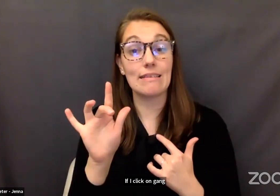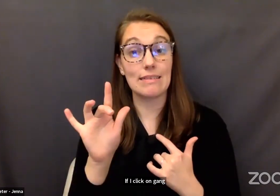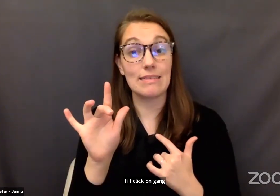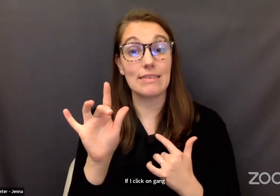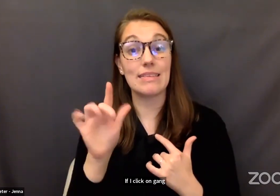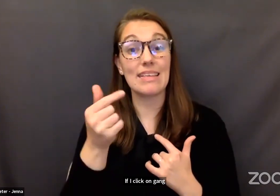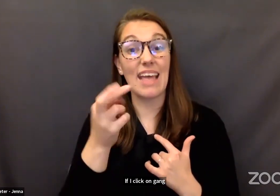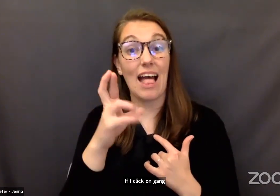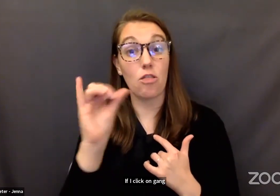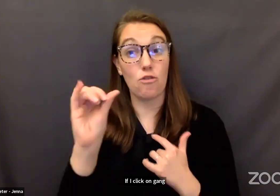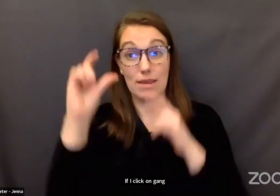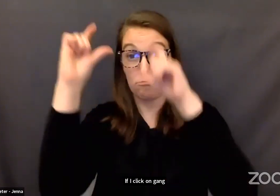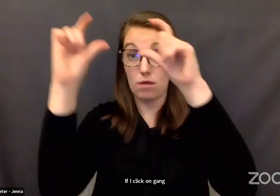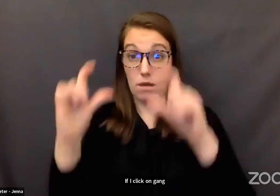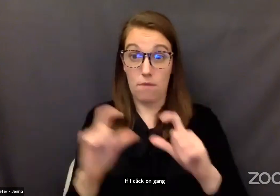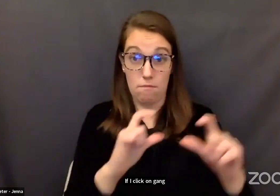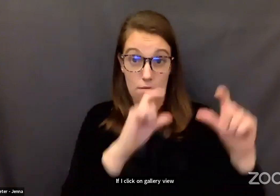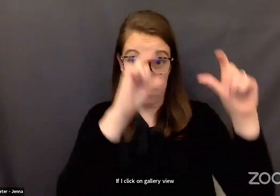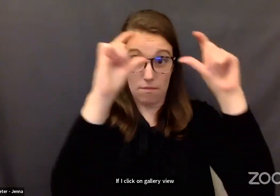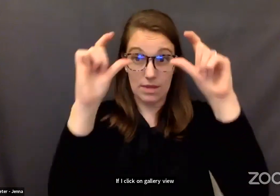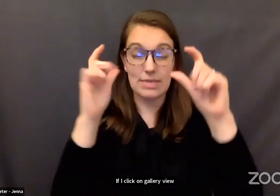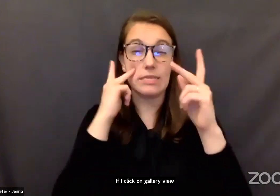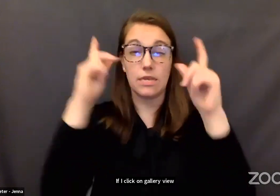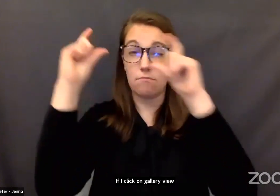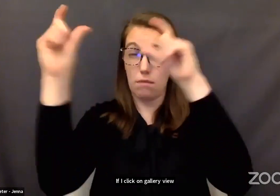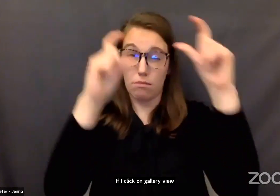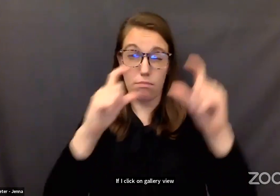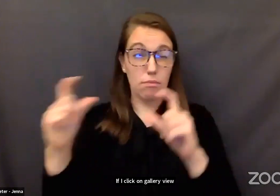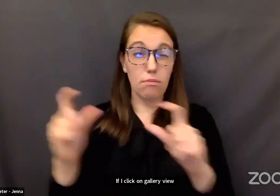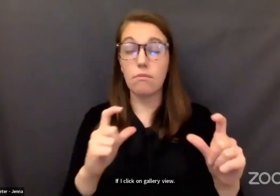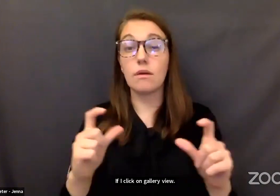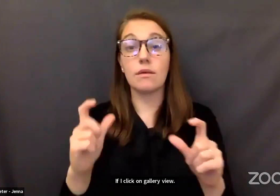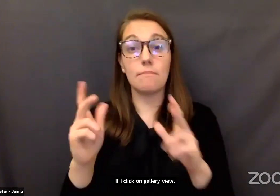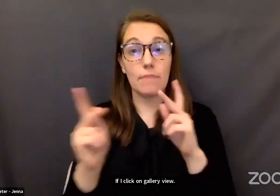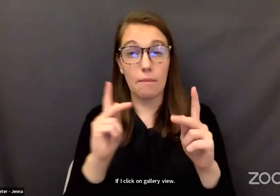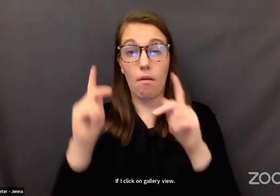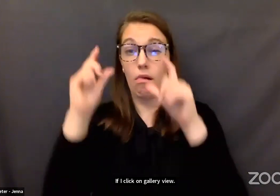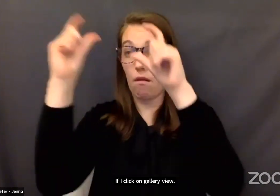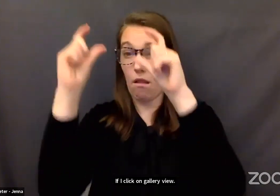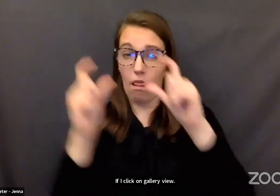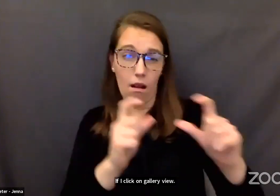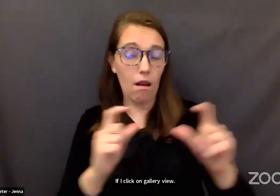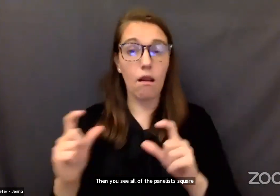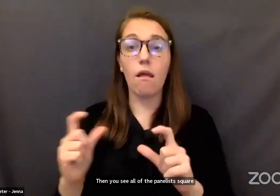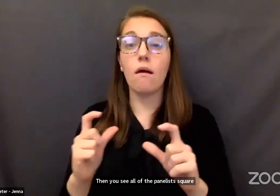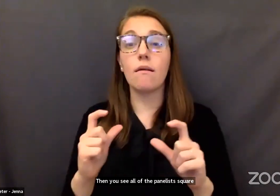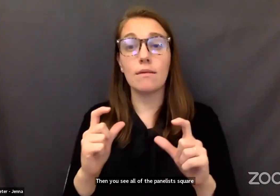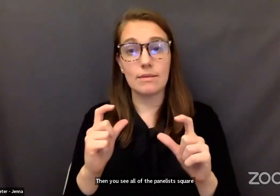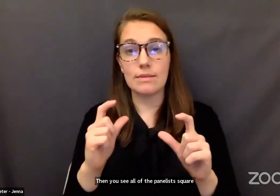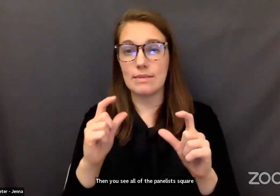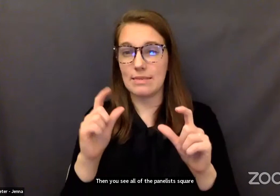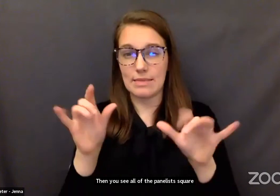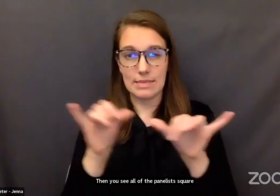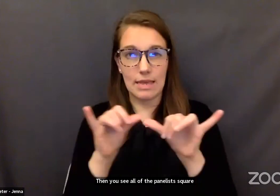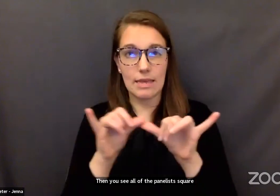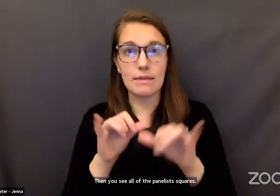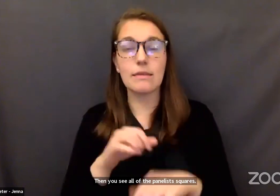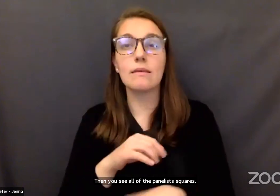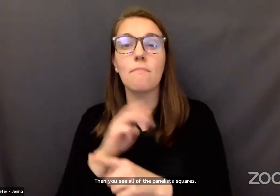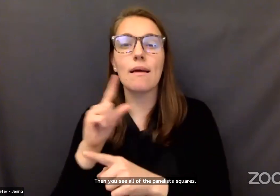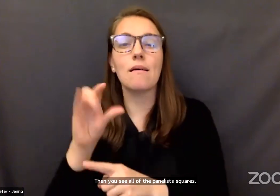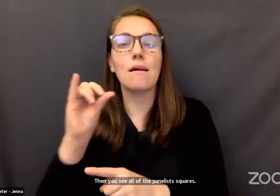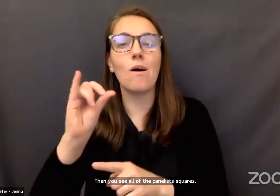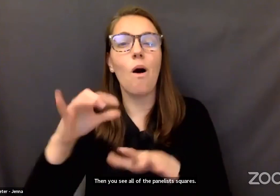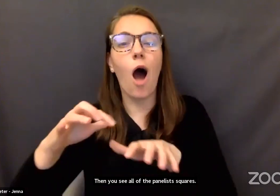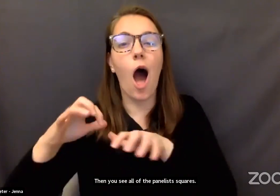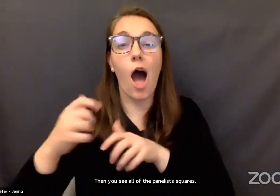gallery view, then you see all of the panelists' squares the but same for our size. Viewers, they should only be able to